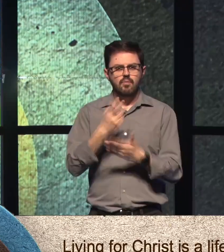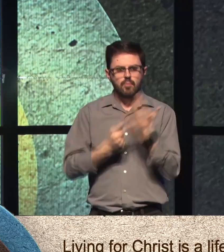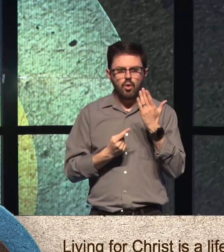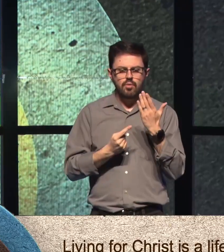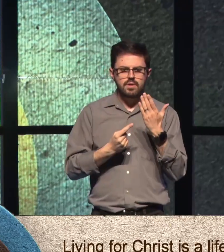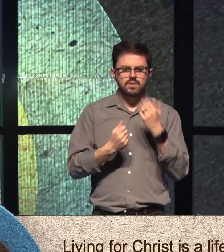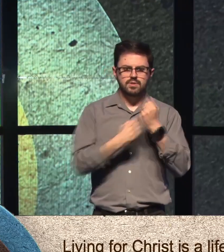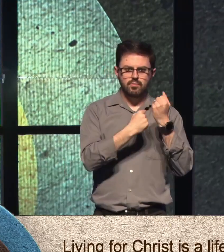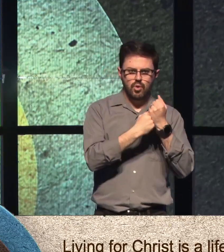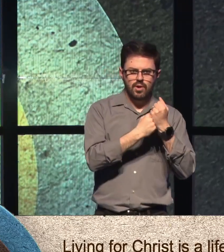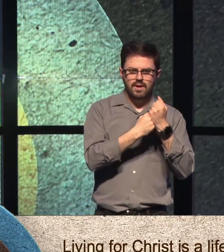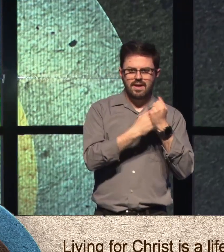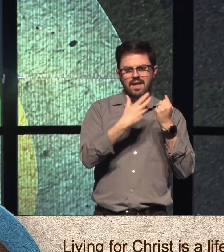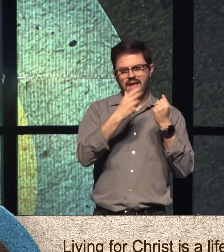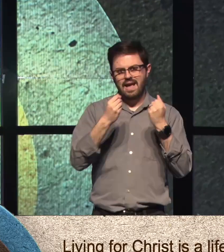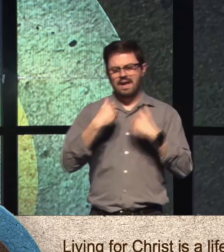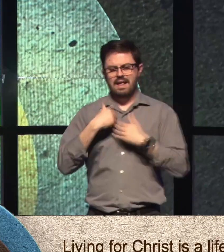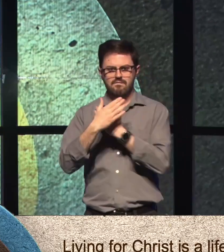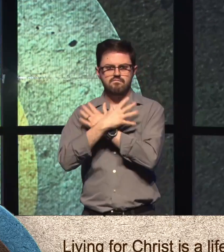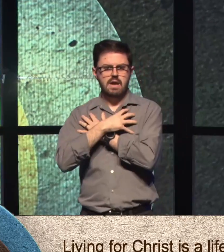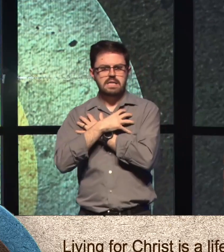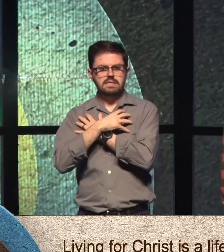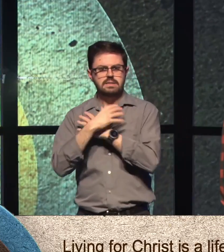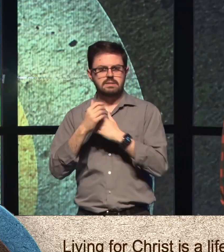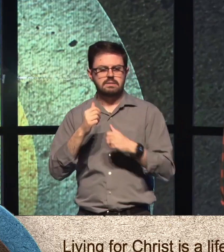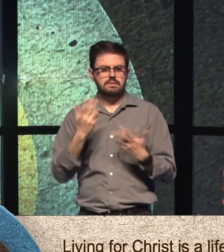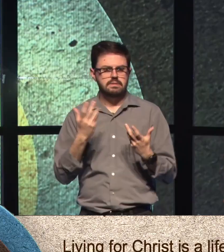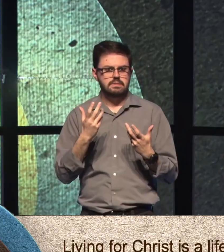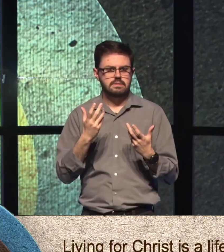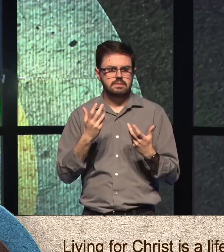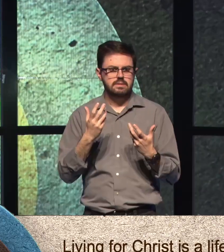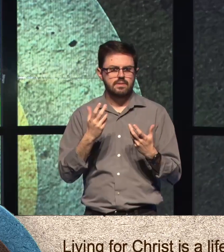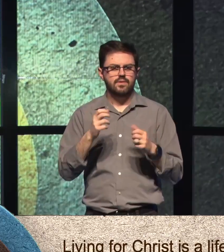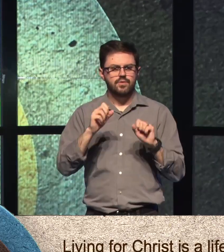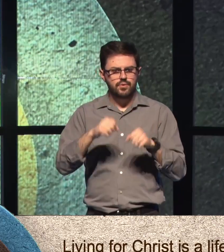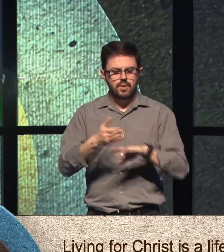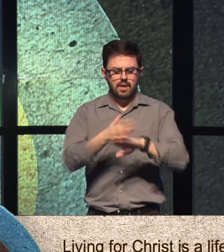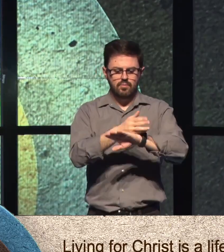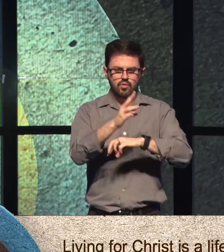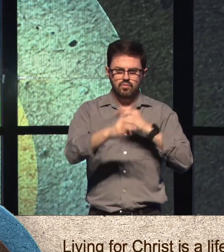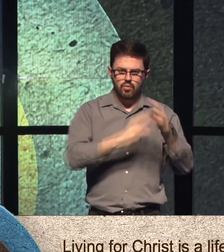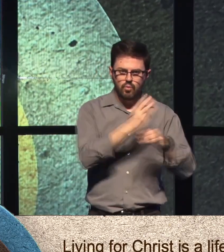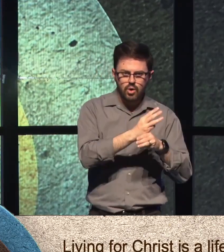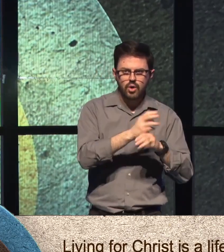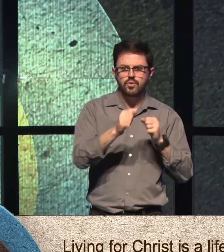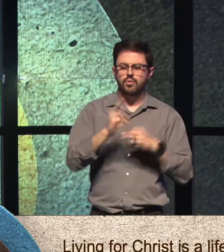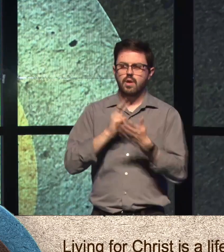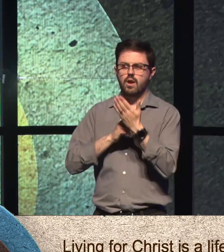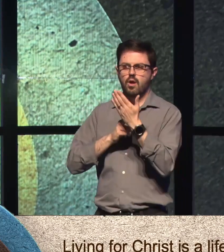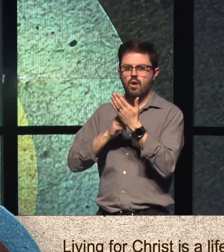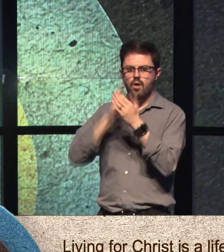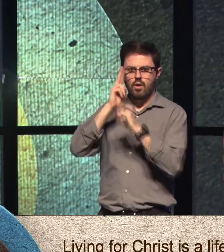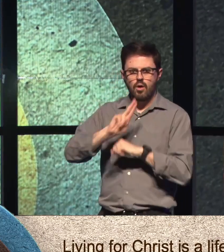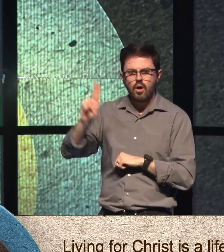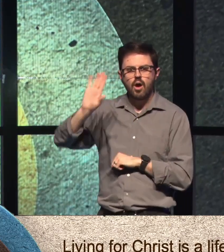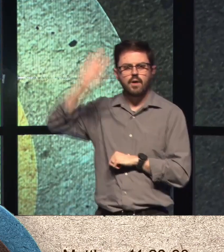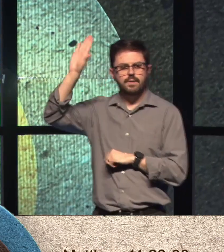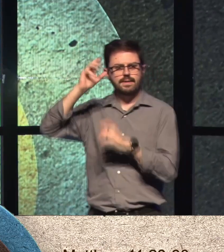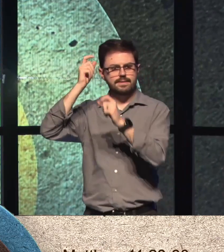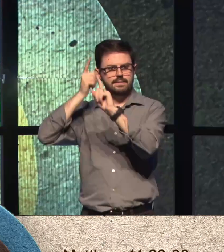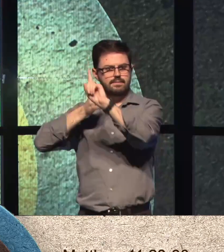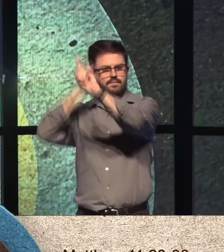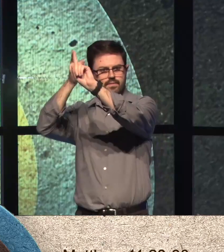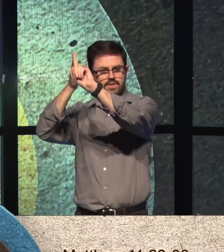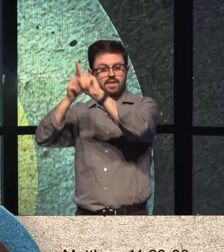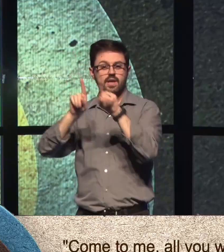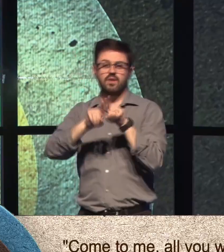And that will make you better. It will make the world a better place. It will honor the vision of Jesus. And it is really a living out of Jesus' invitation in